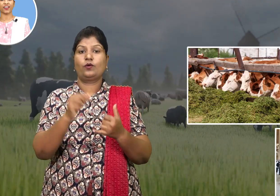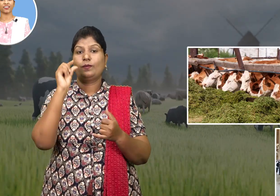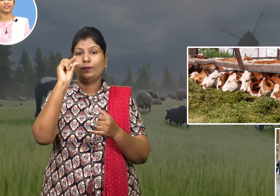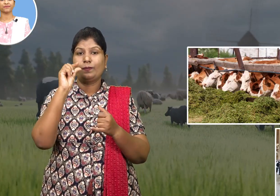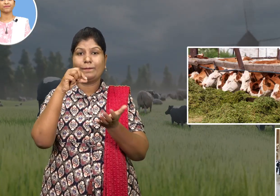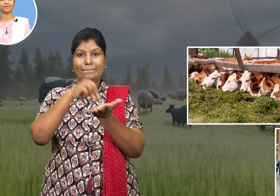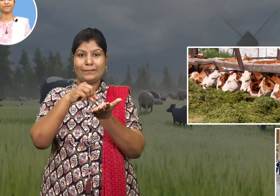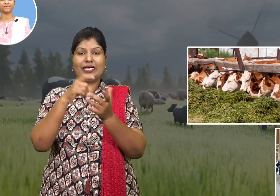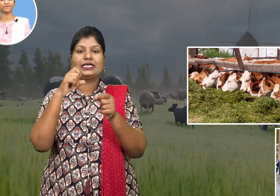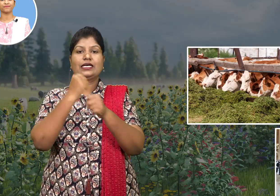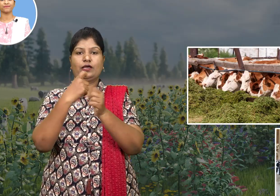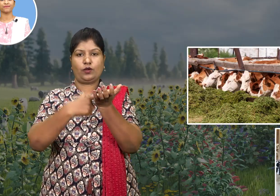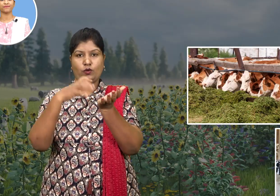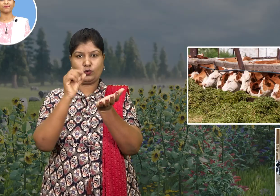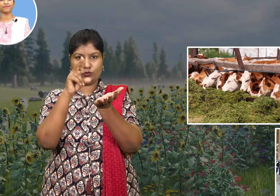etc.